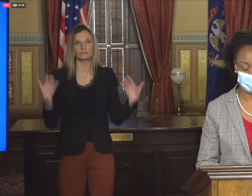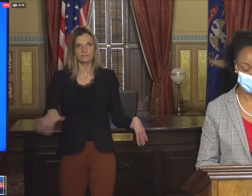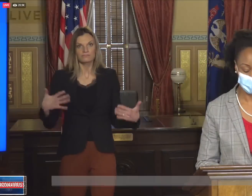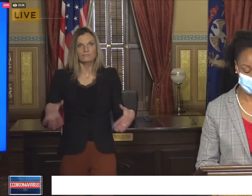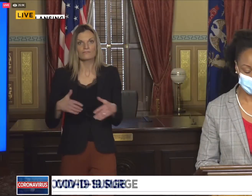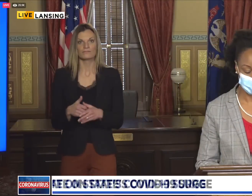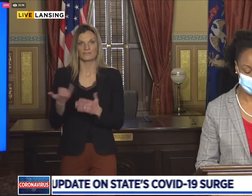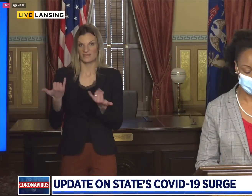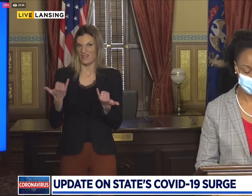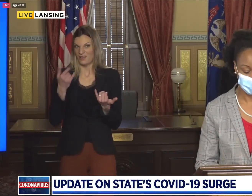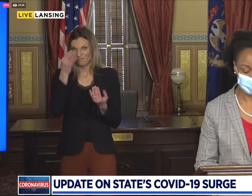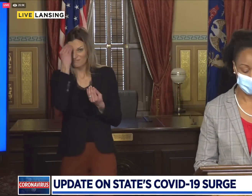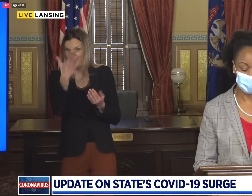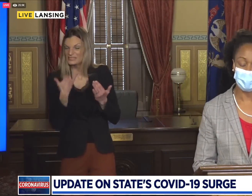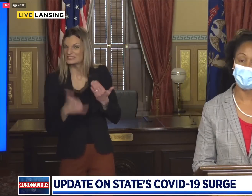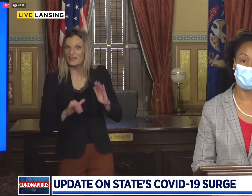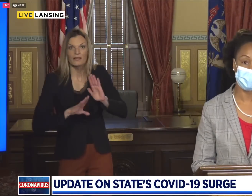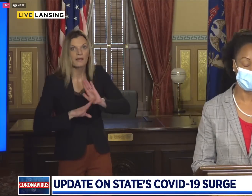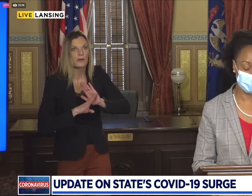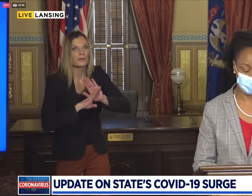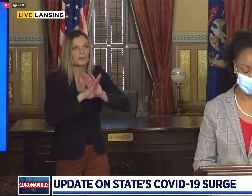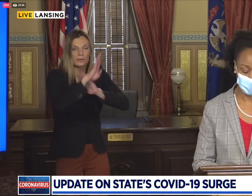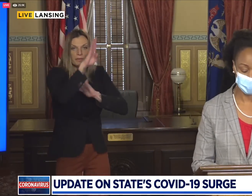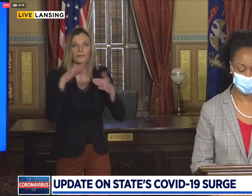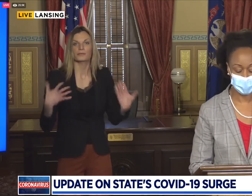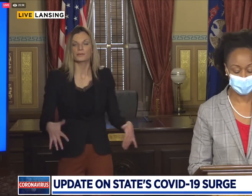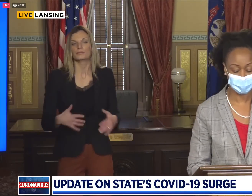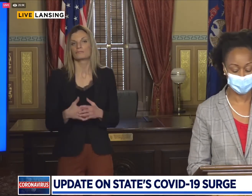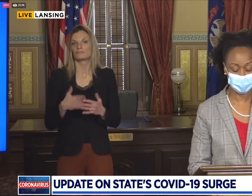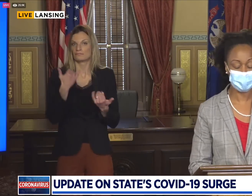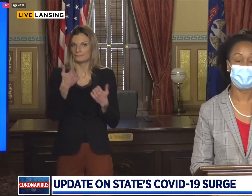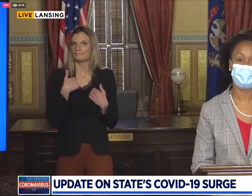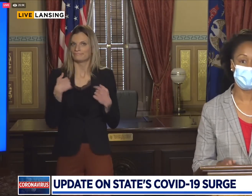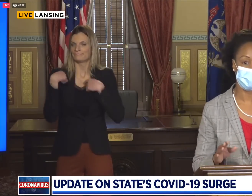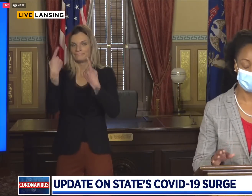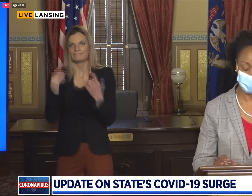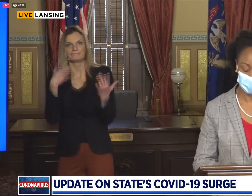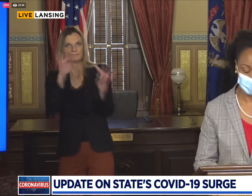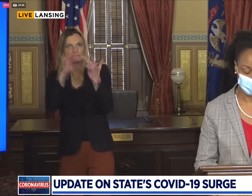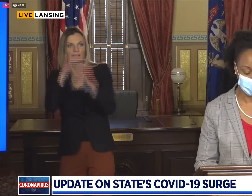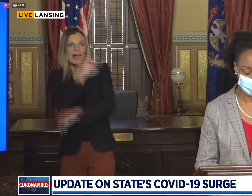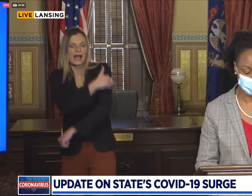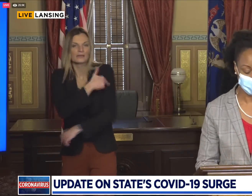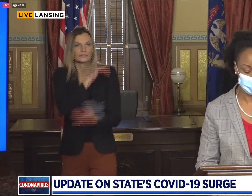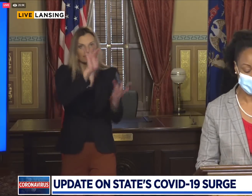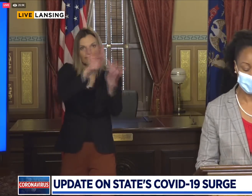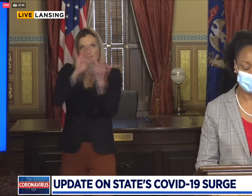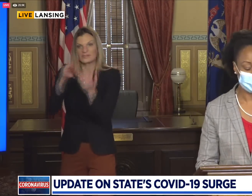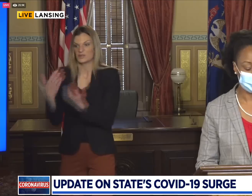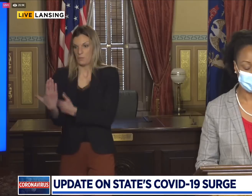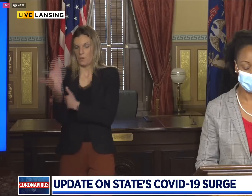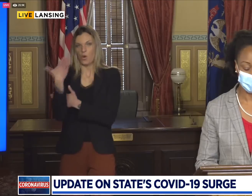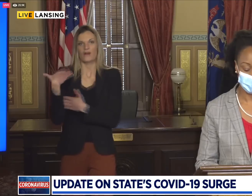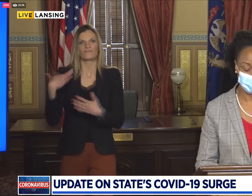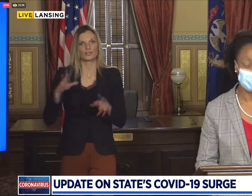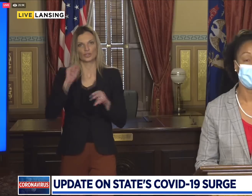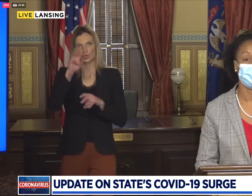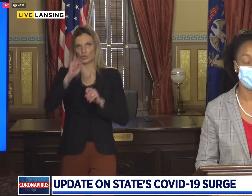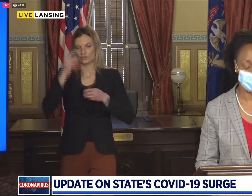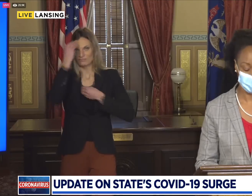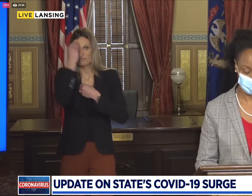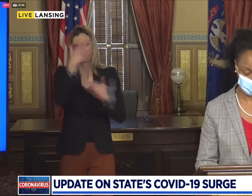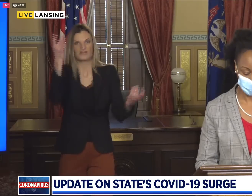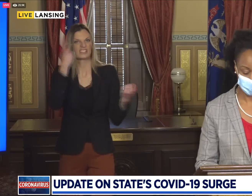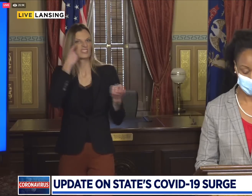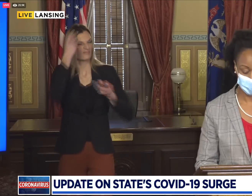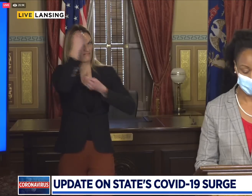rapidly increasing. We're in regular contact with our hospital leaders, and just this morning at a press conference, they sounded the alarm on how